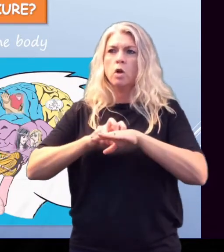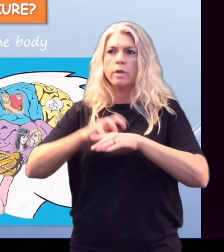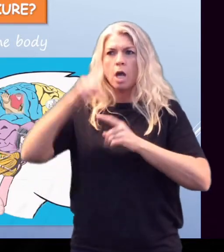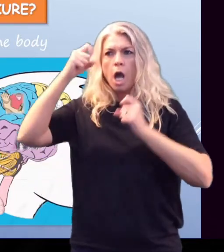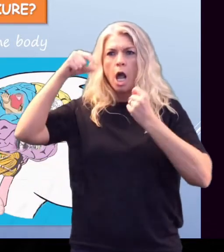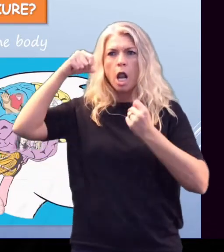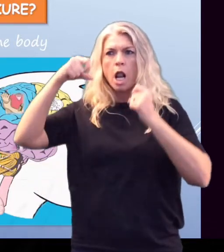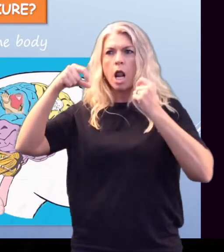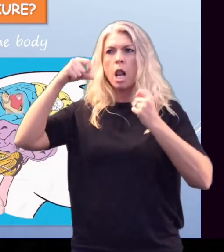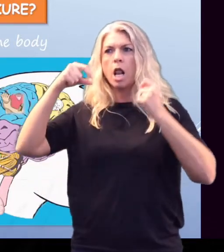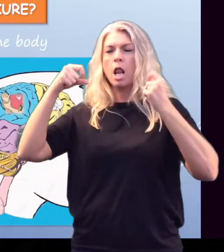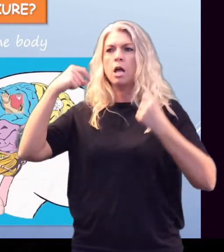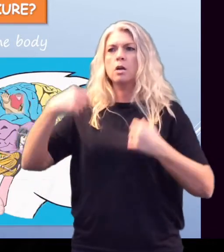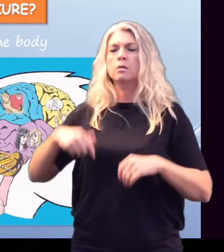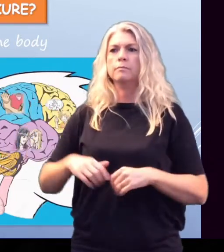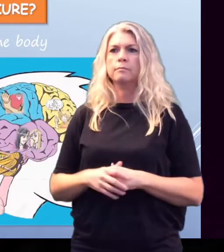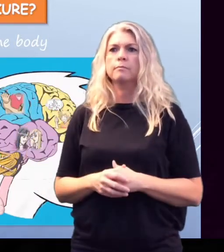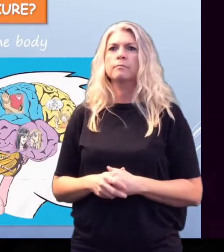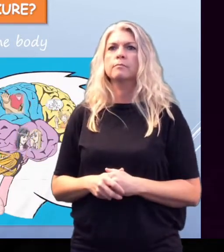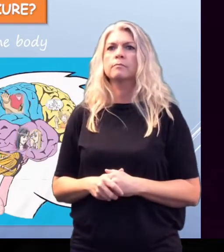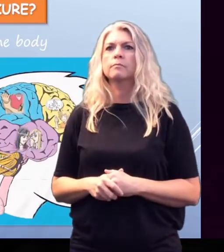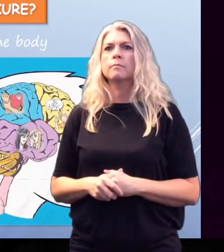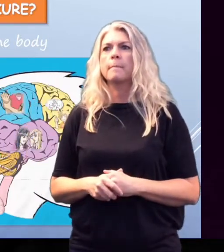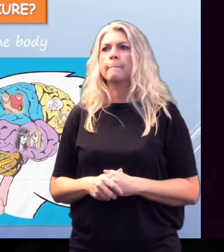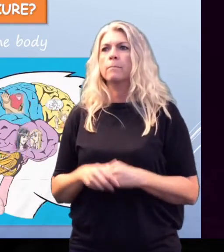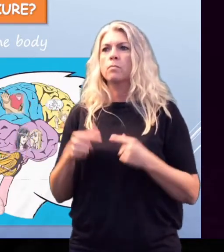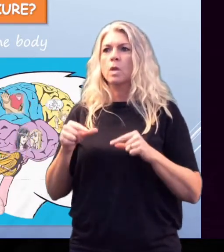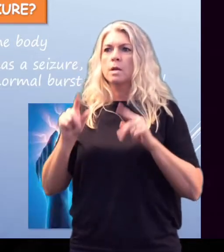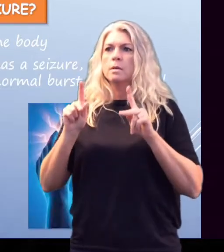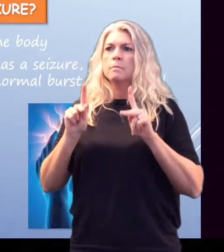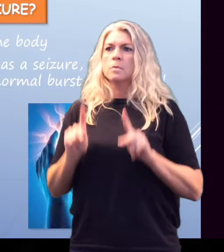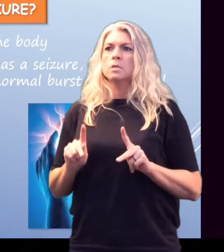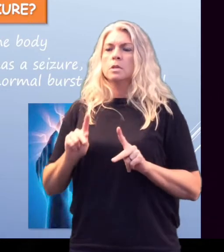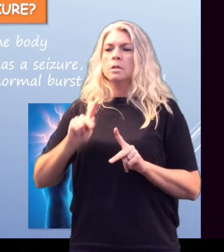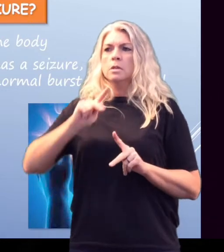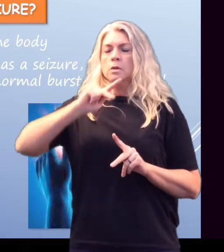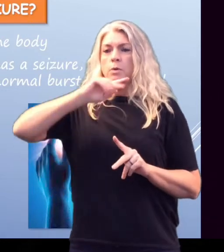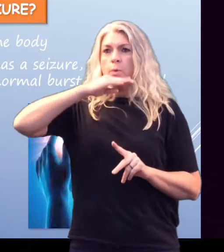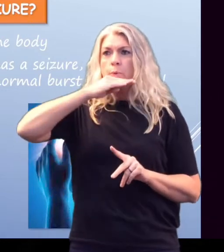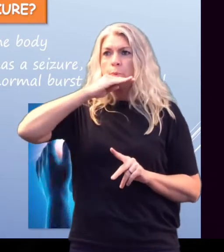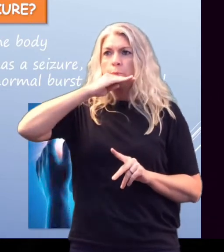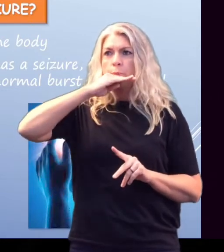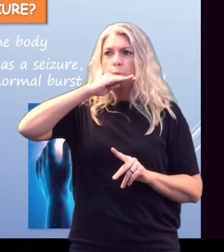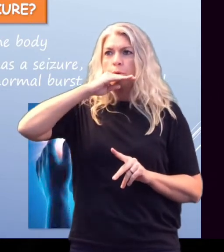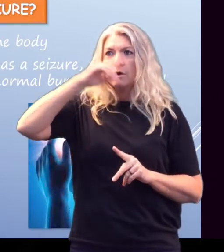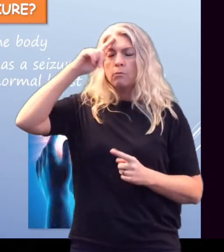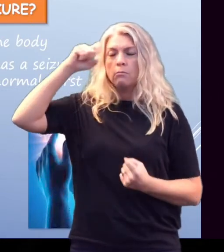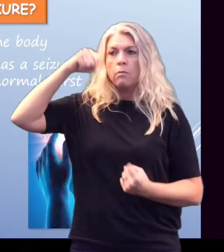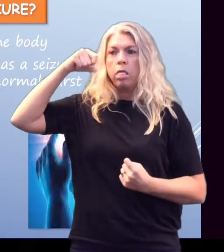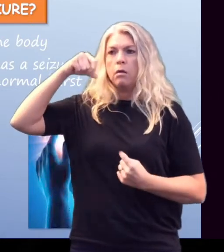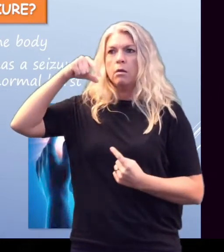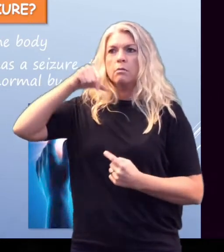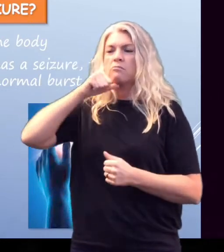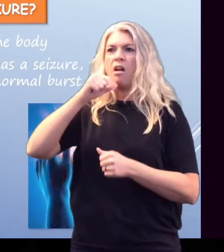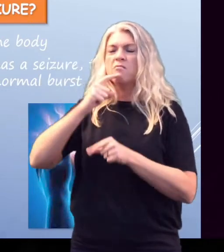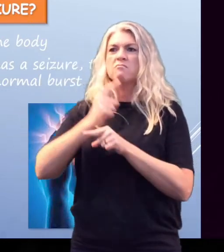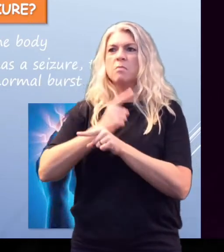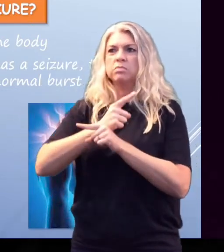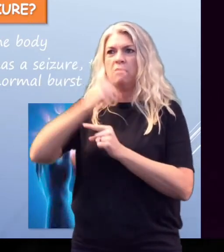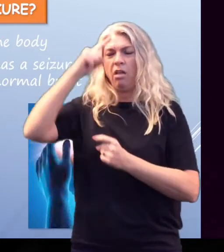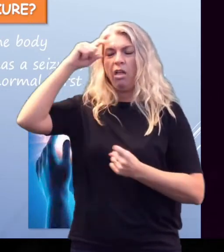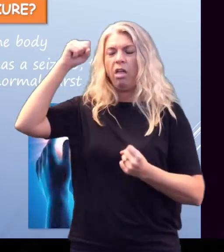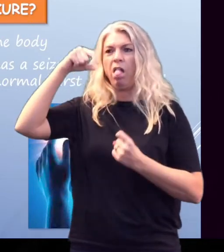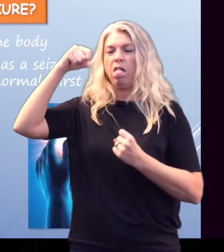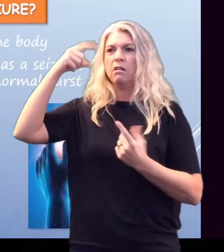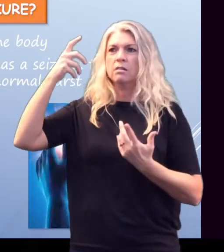cells that communicate with each other through electrical signals. When a person has a seizure, the brain sends out an abnormal